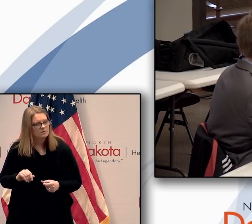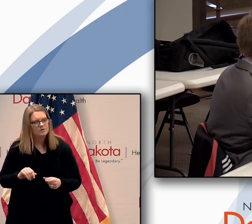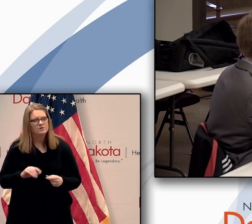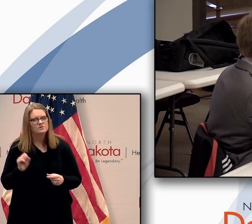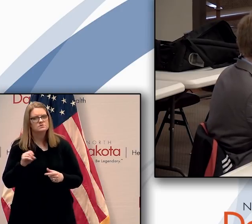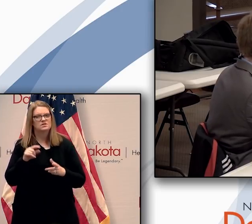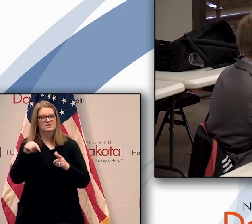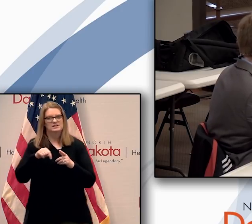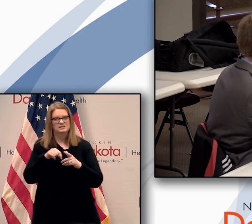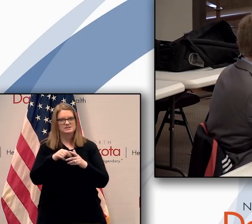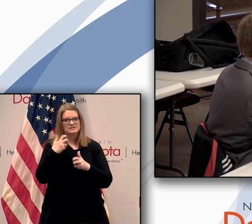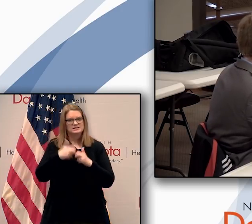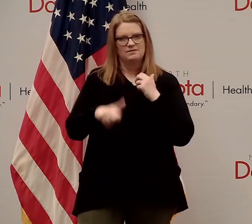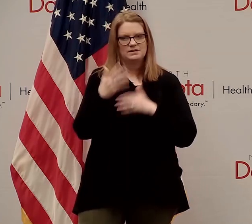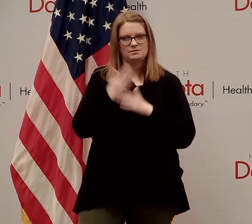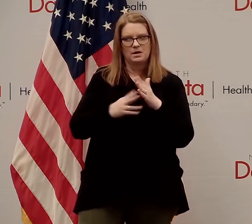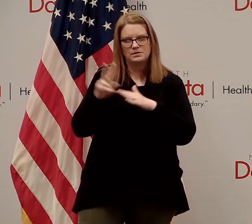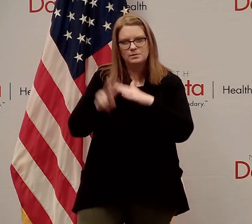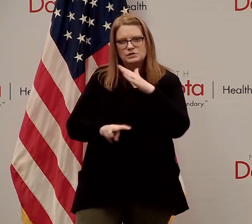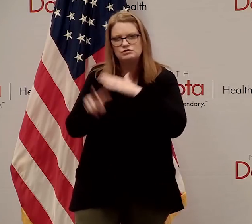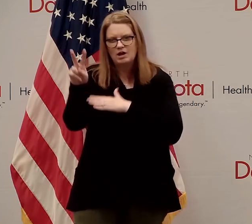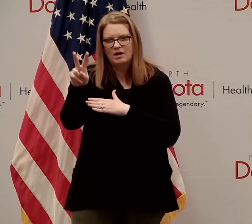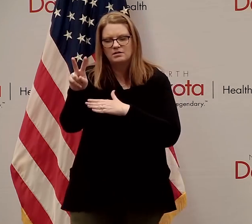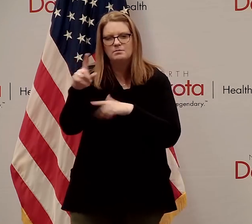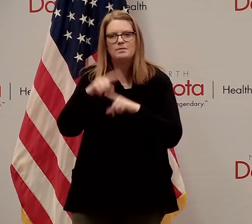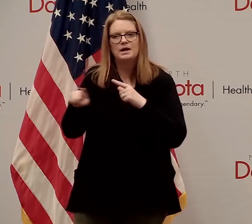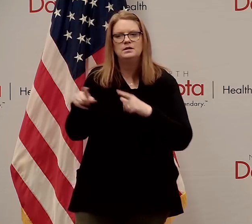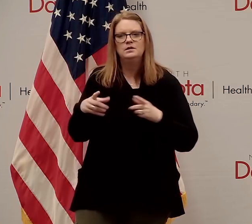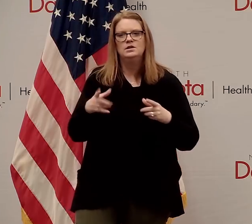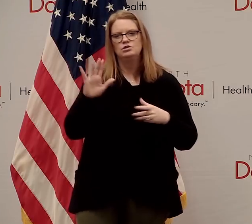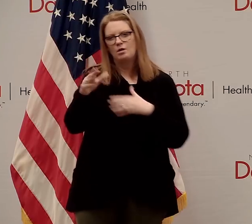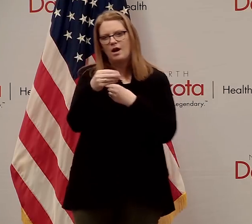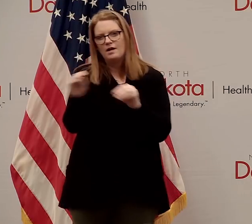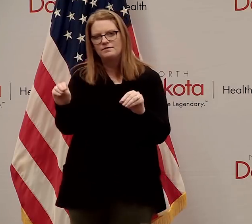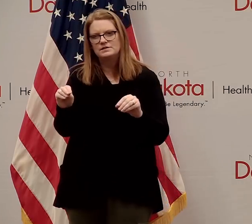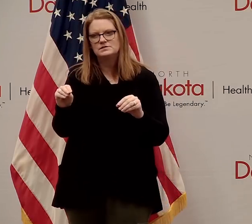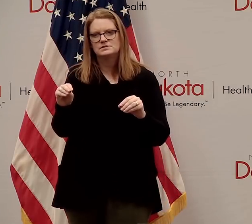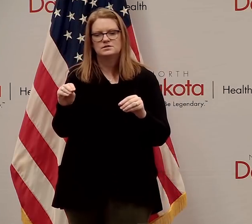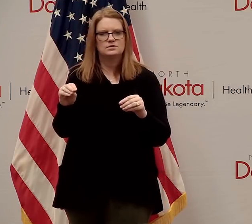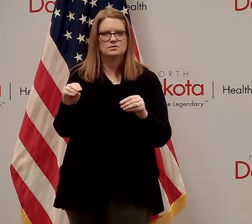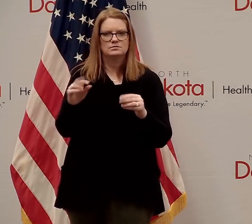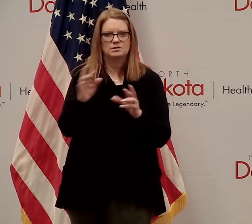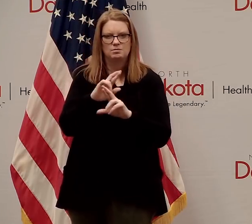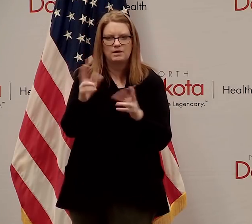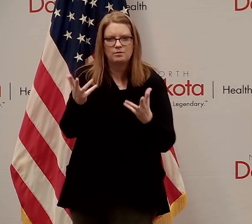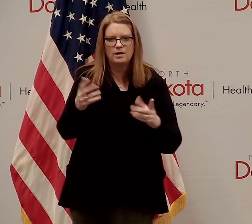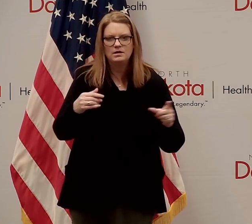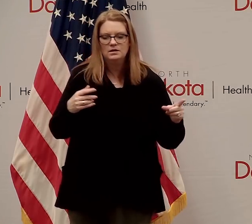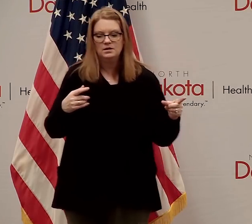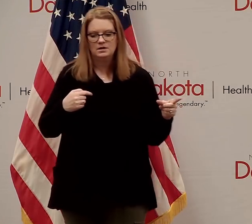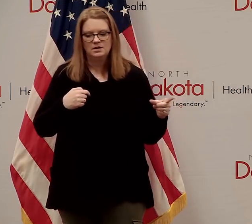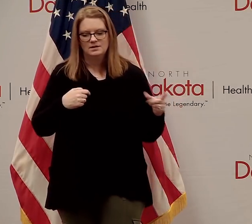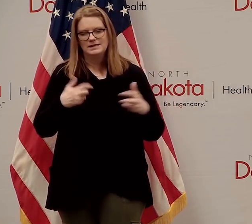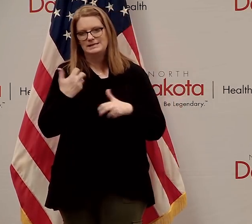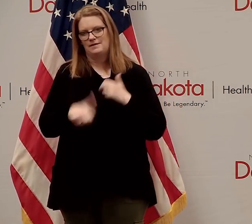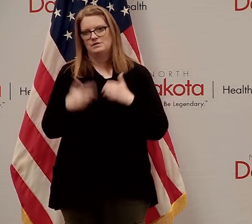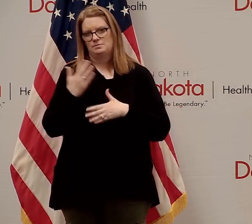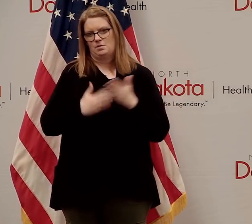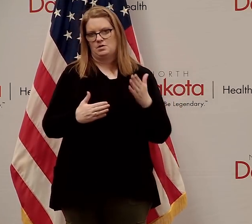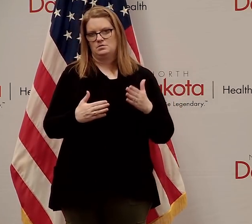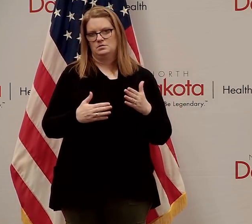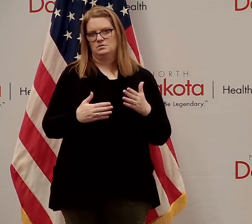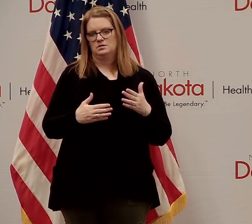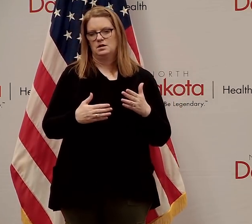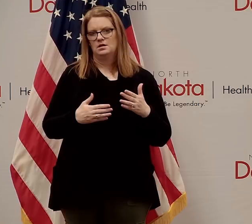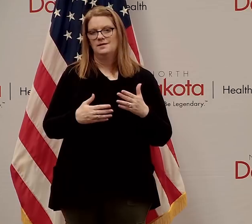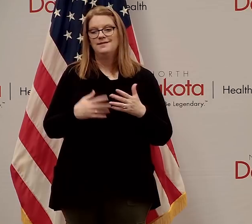for? Well, I think that we're done with the bracing part. The bracing part was, let's make sure that we've got enough